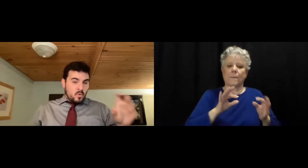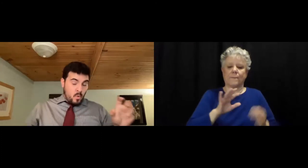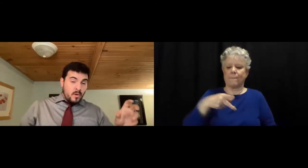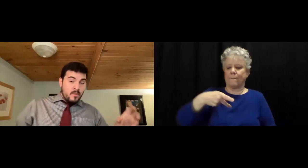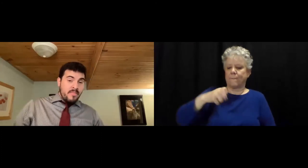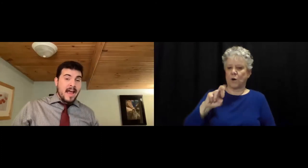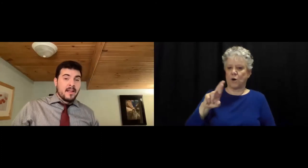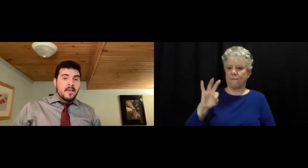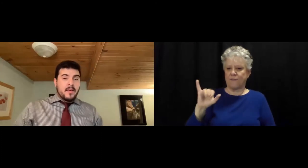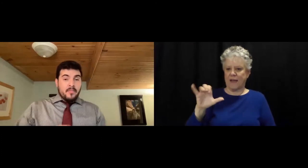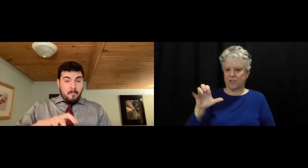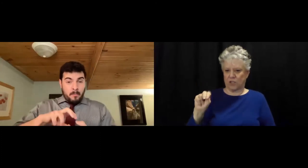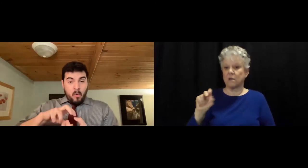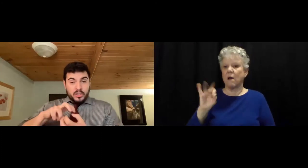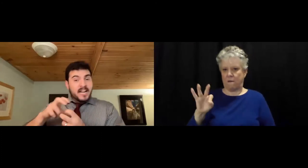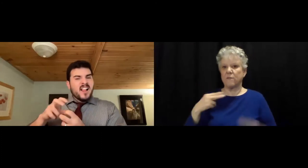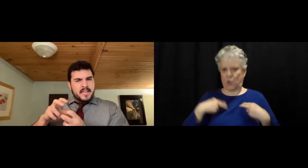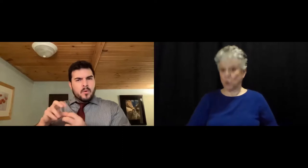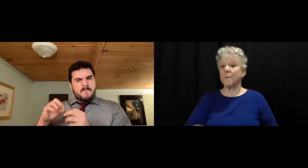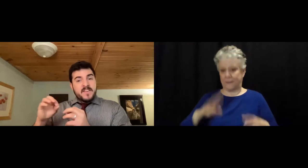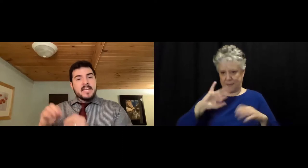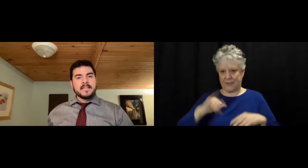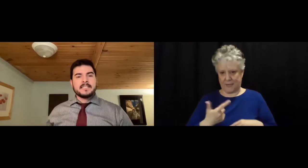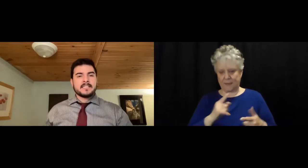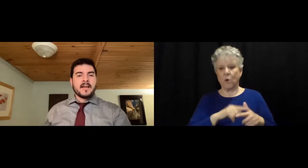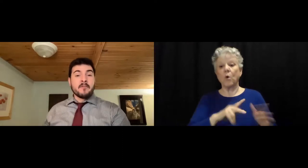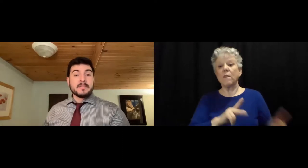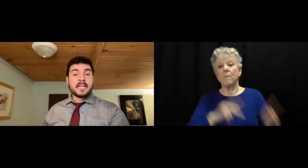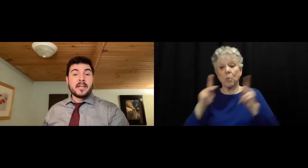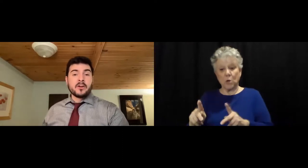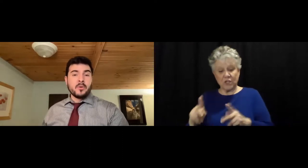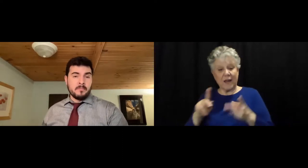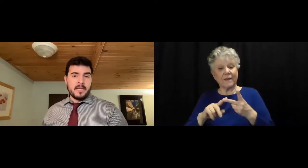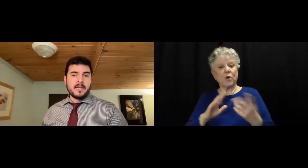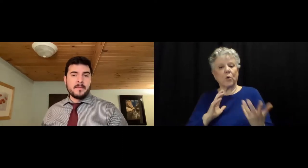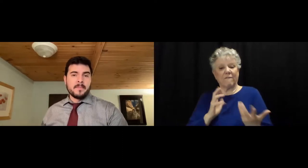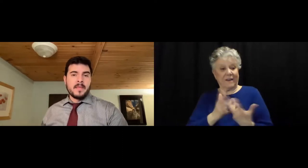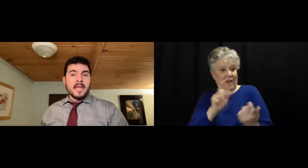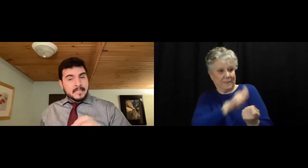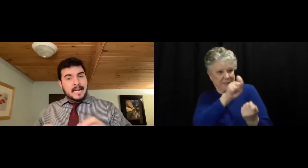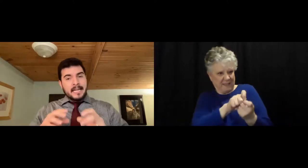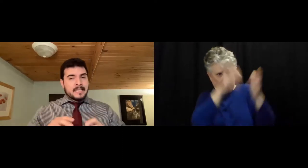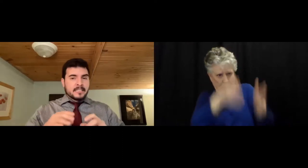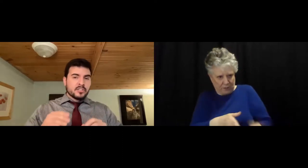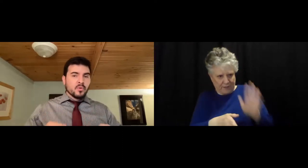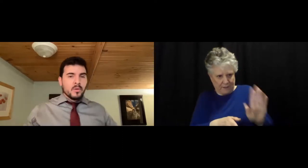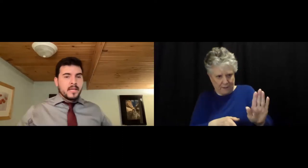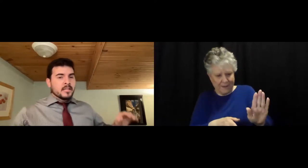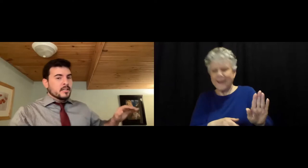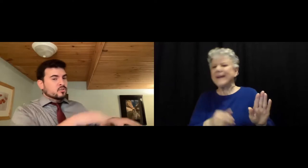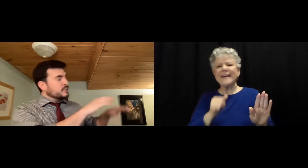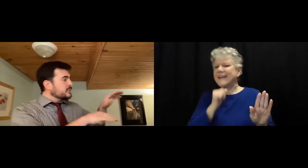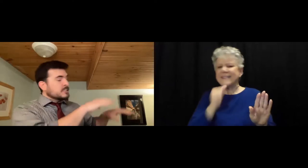Now, coordinate with that, the proportionality or fittingness of a particular human being is not indexed